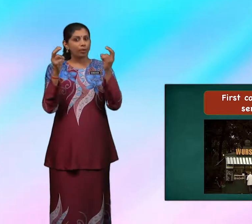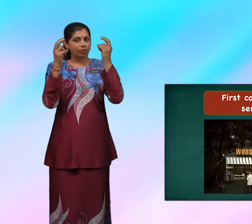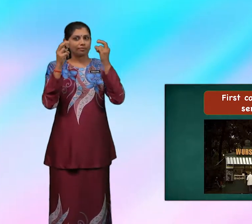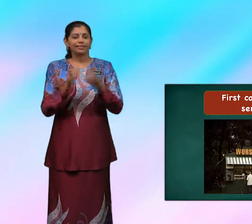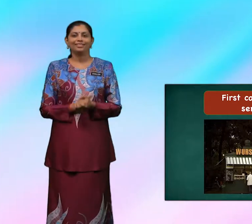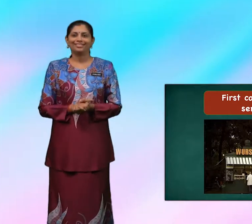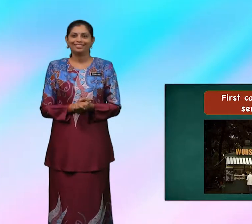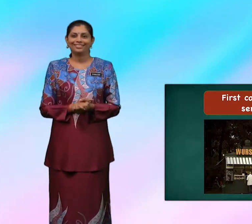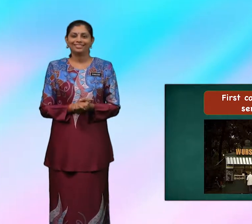proverb.